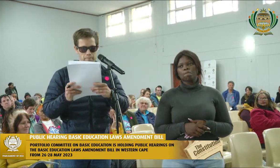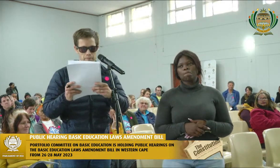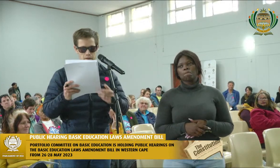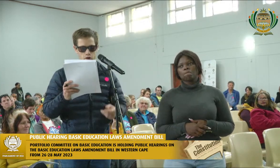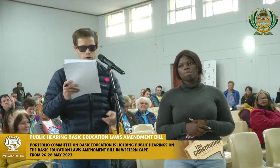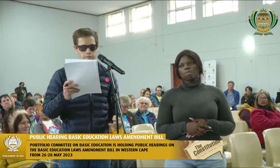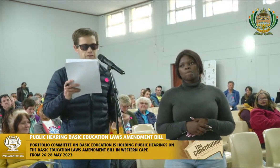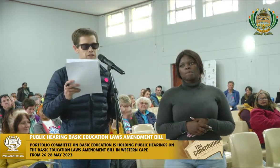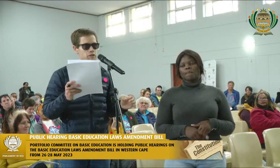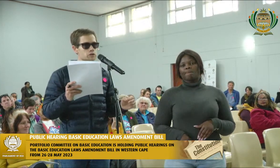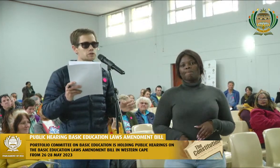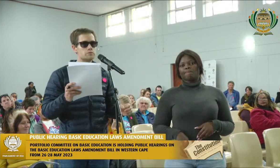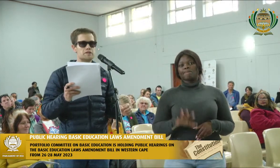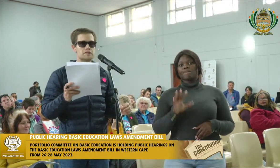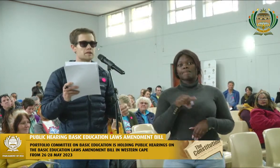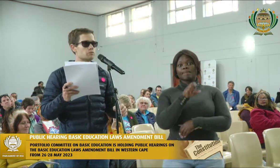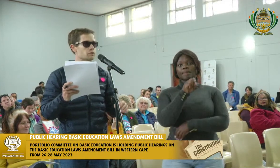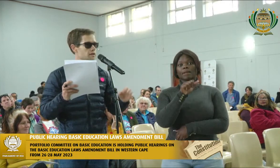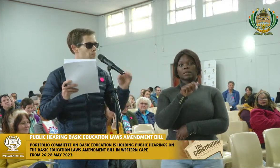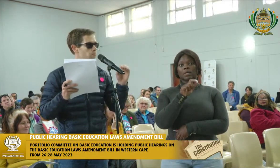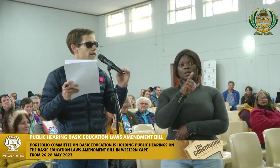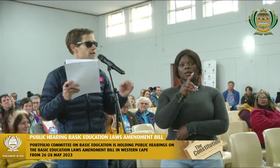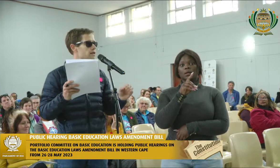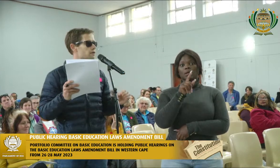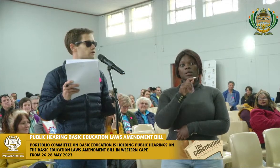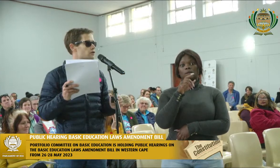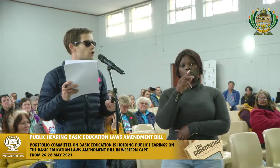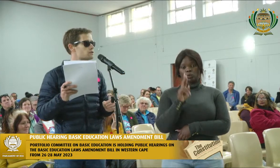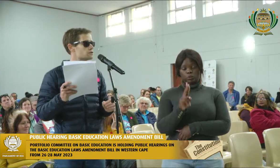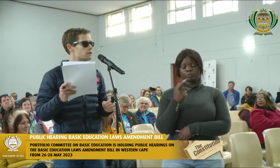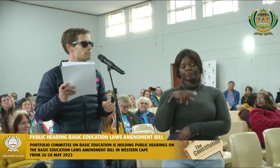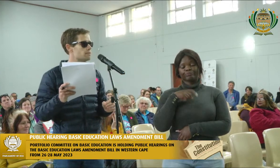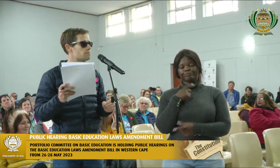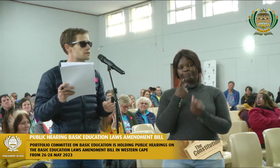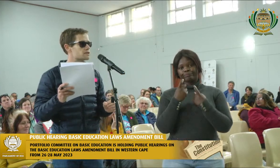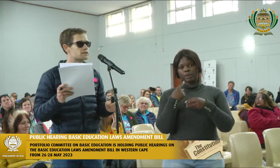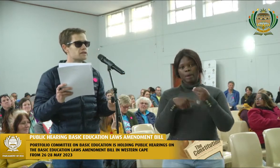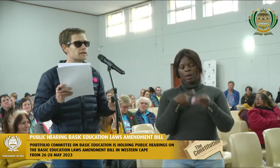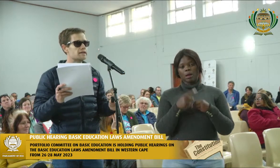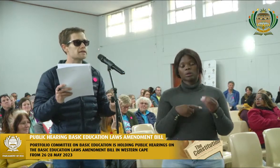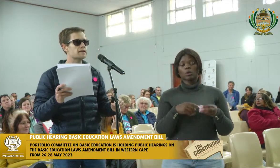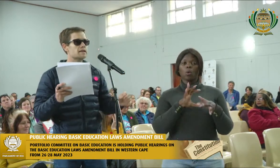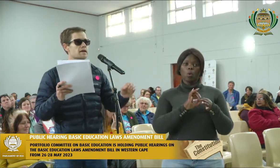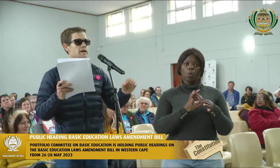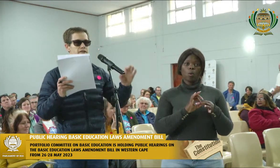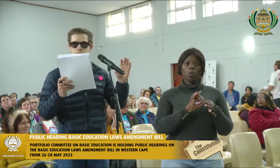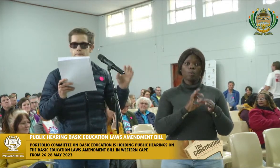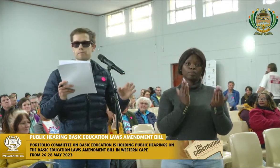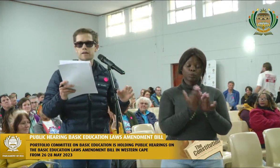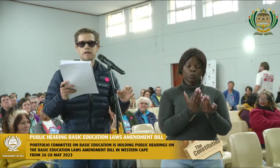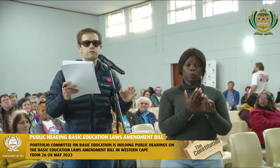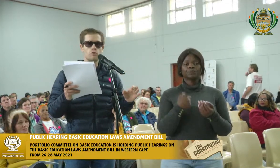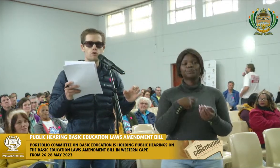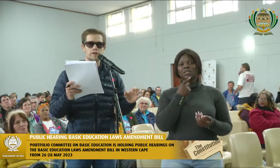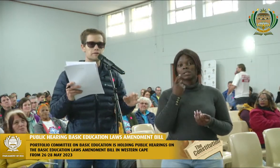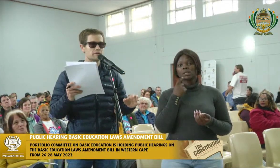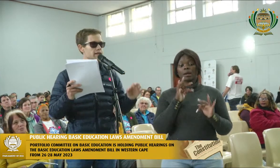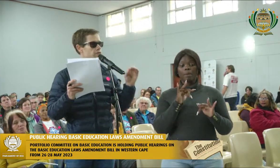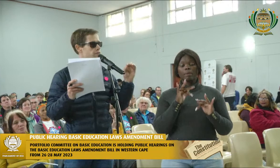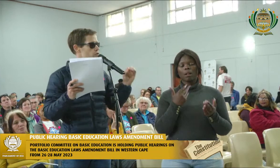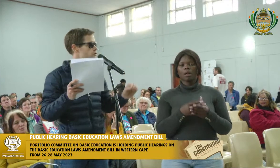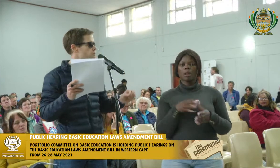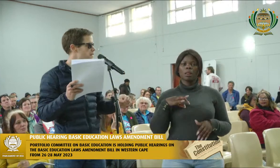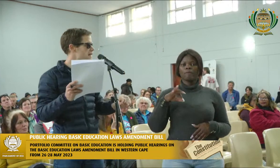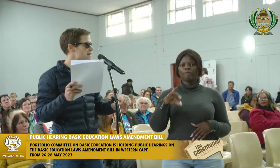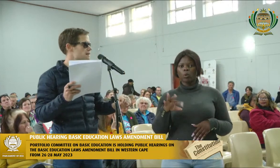Regarding the member of SAKTU, which we're complaining about the homeschooling members and saying, these people can afford it. They